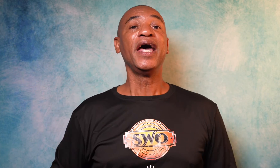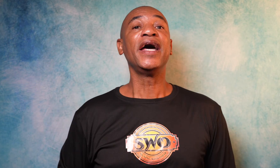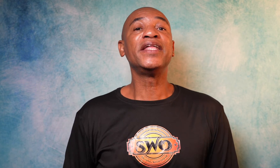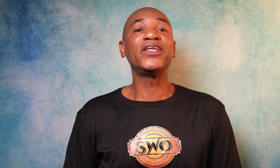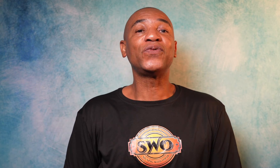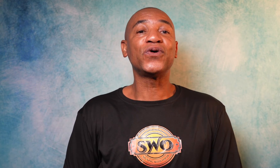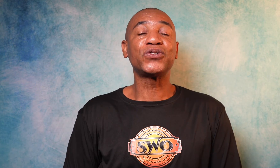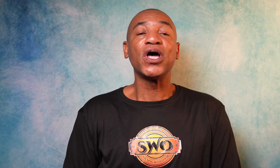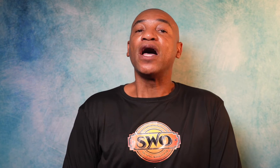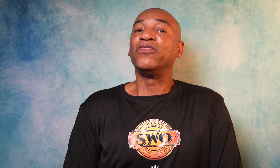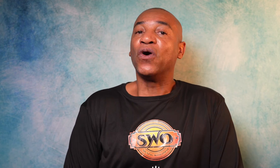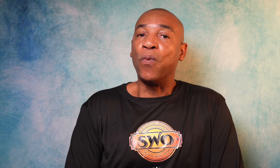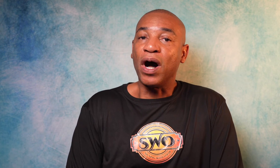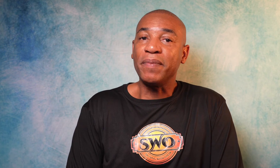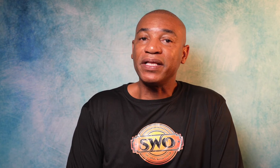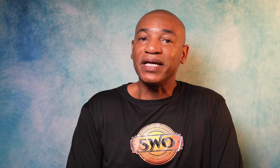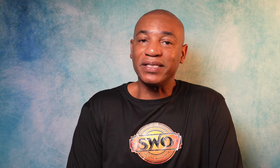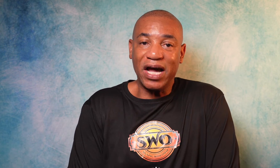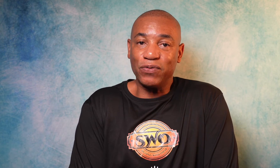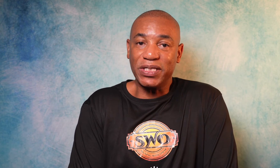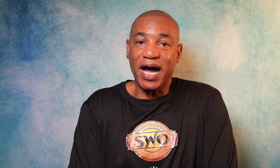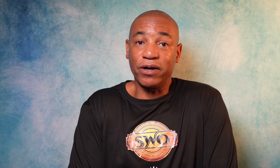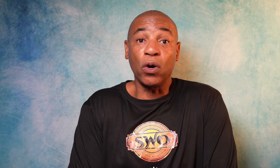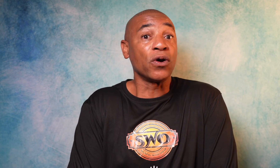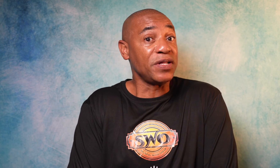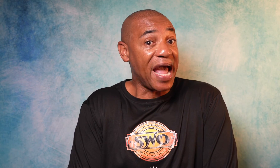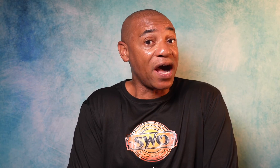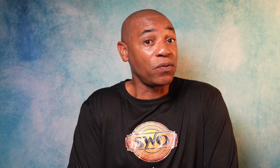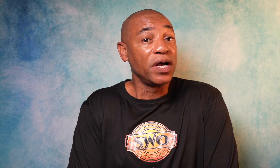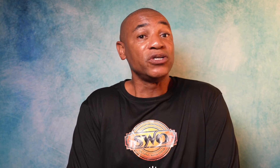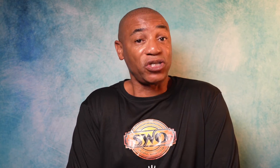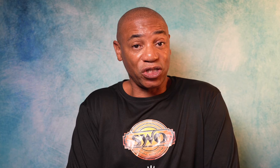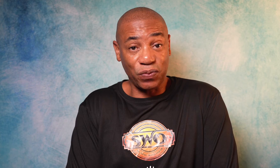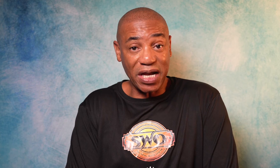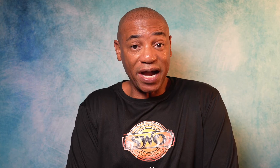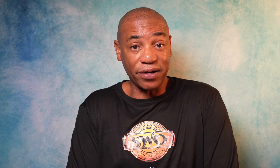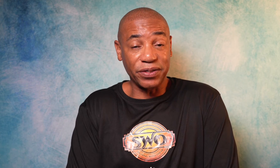In other words, the woman is now retired, or now she is retired.